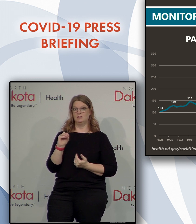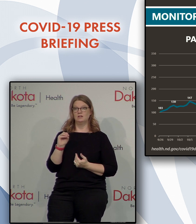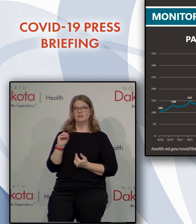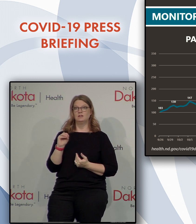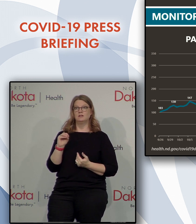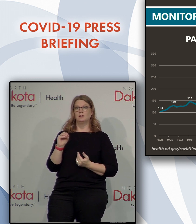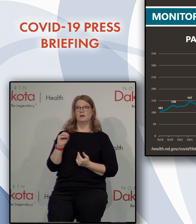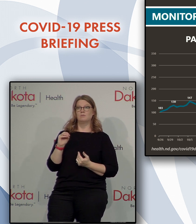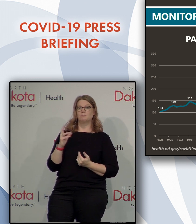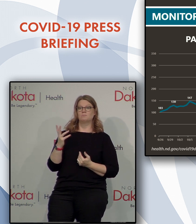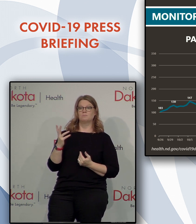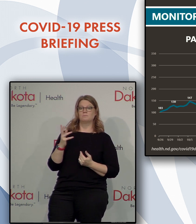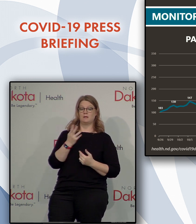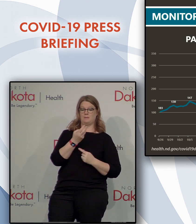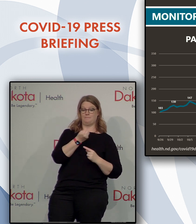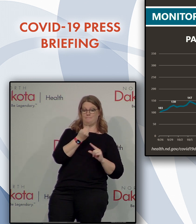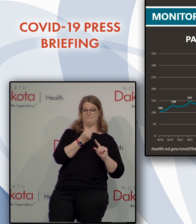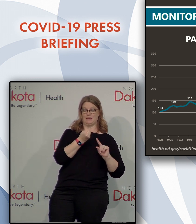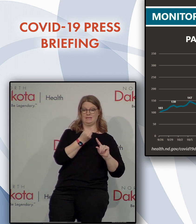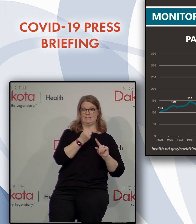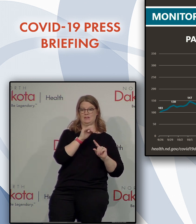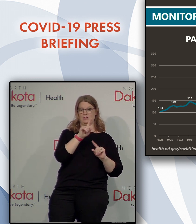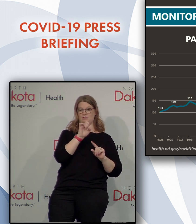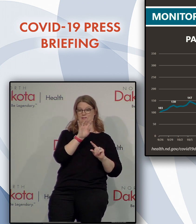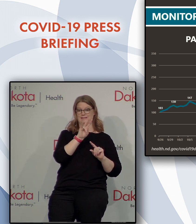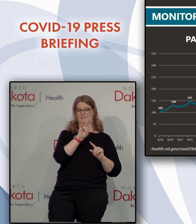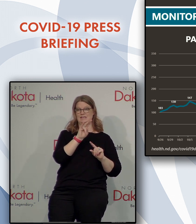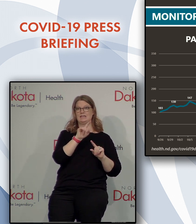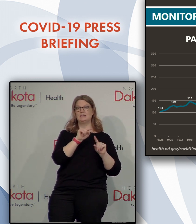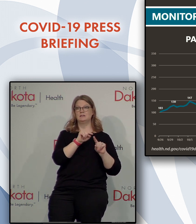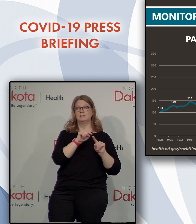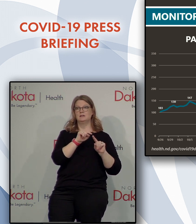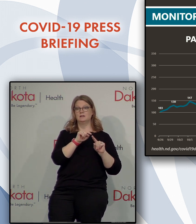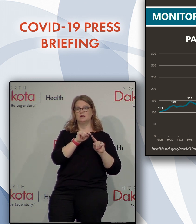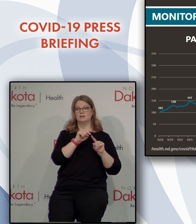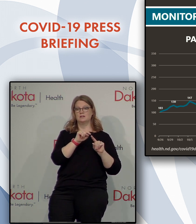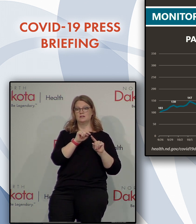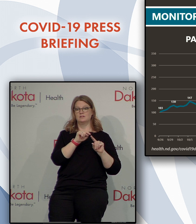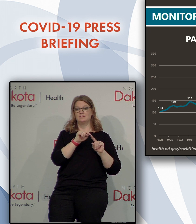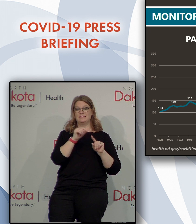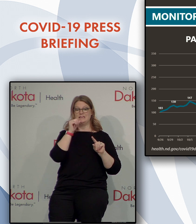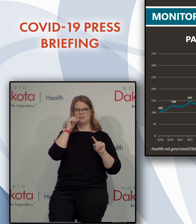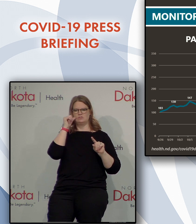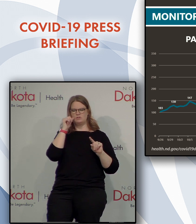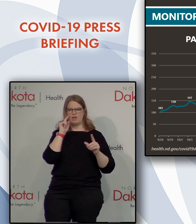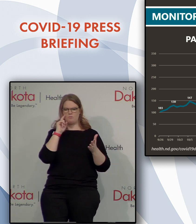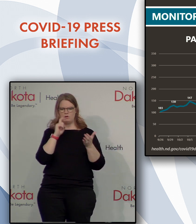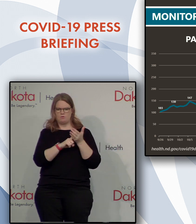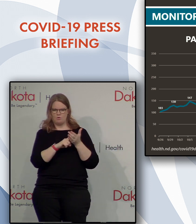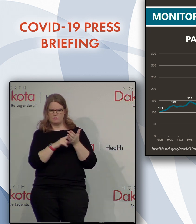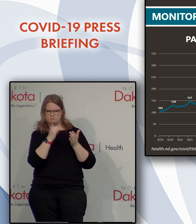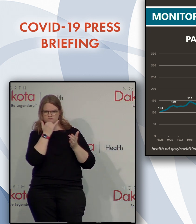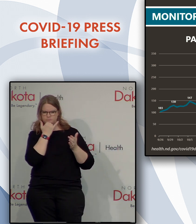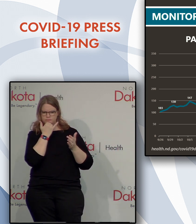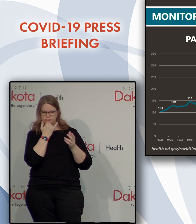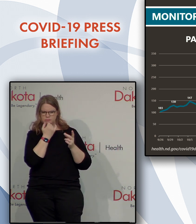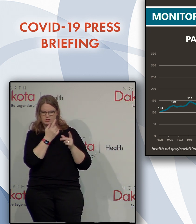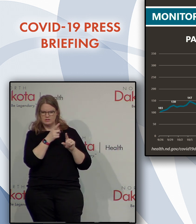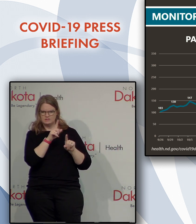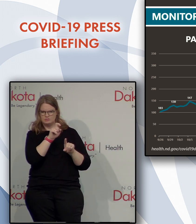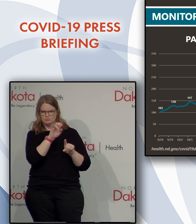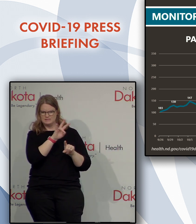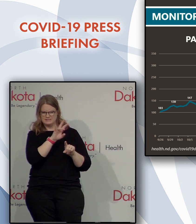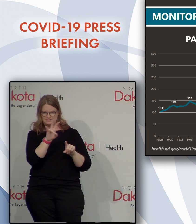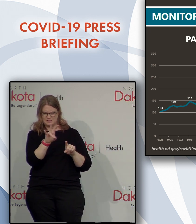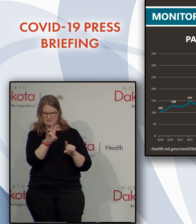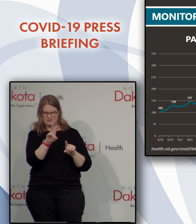we reported Monday at 117. When we were doing the data cleanup yesterday, we held that number at 277 to make